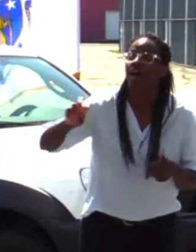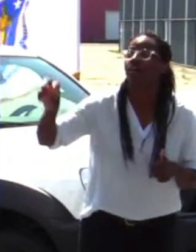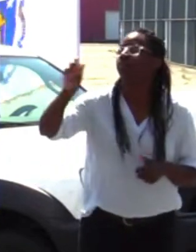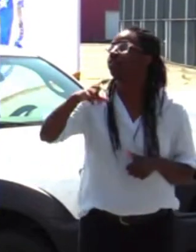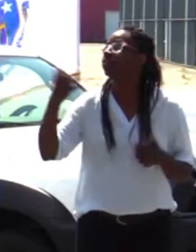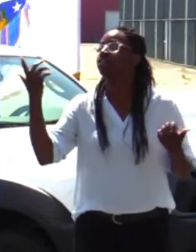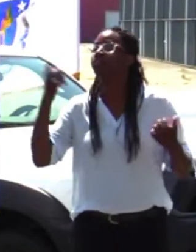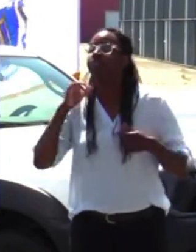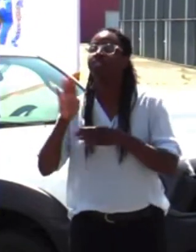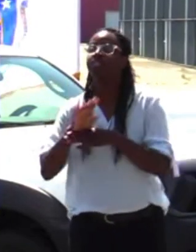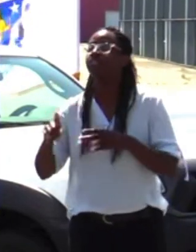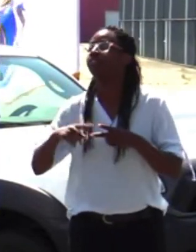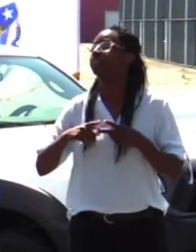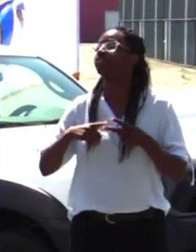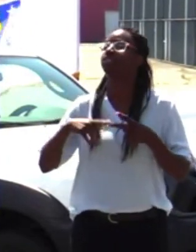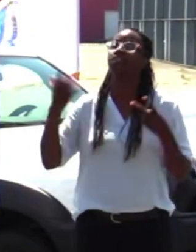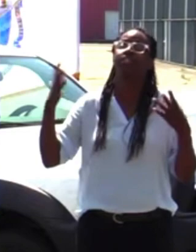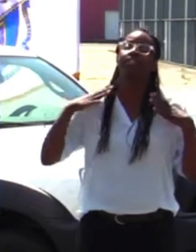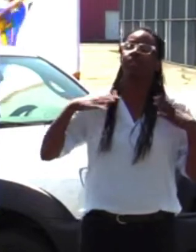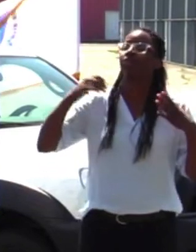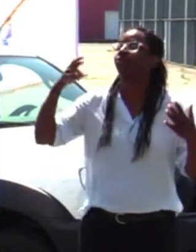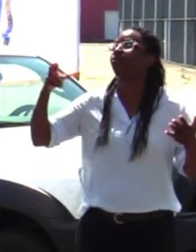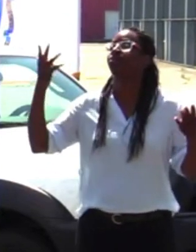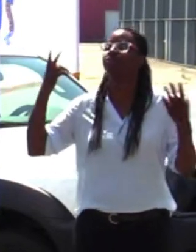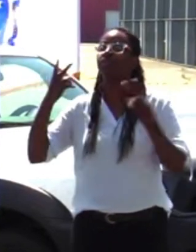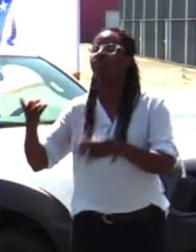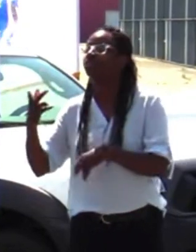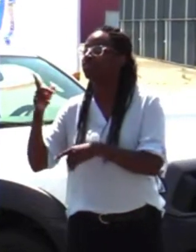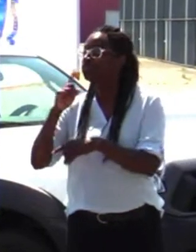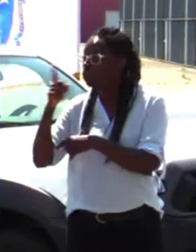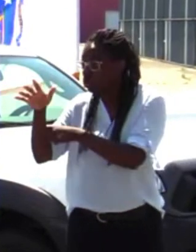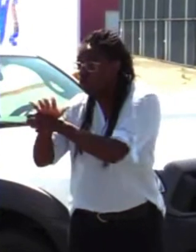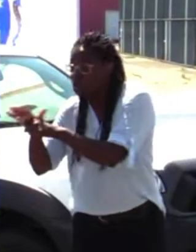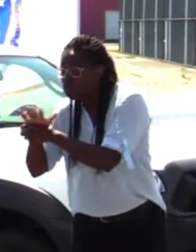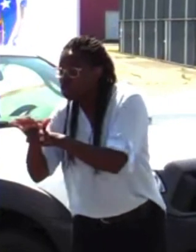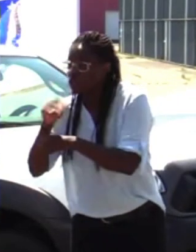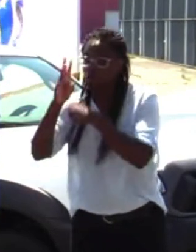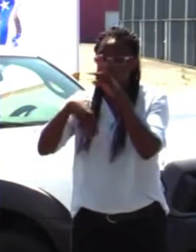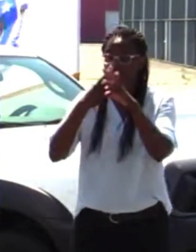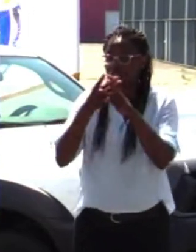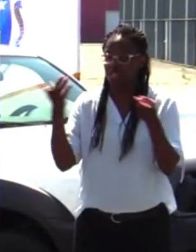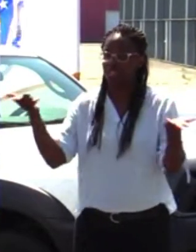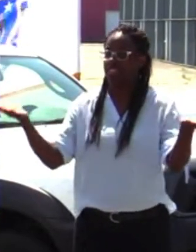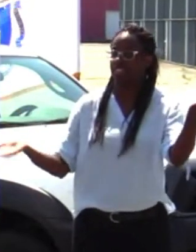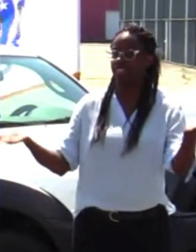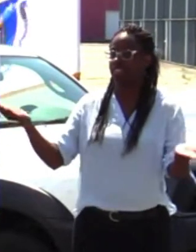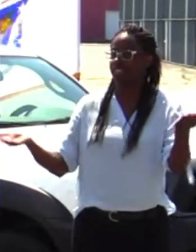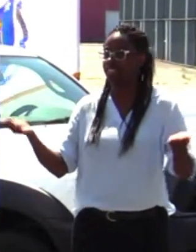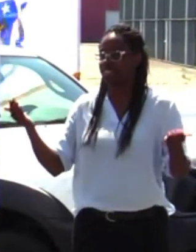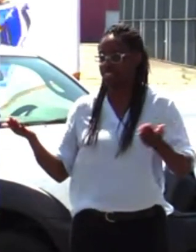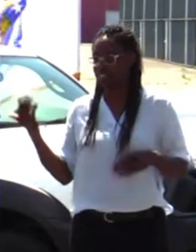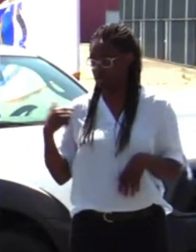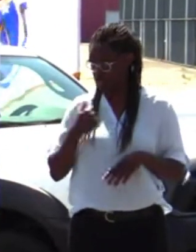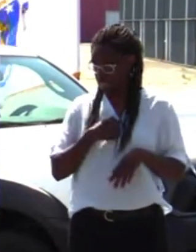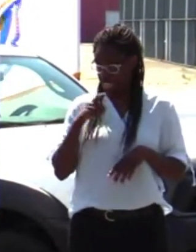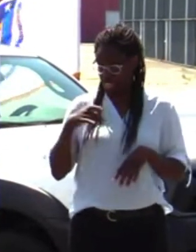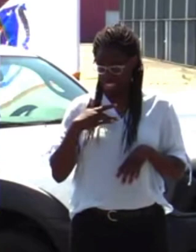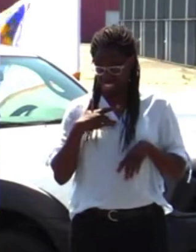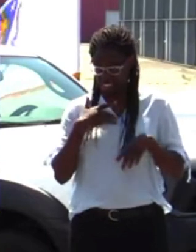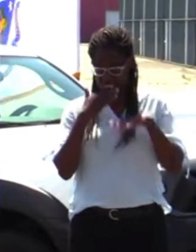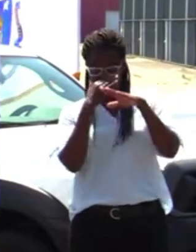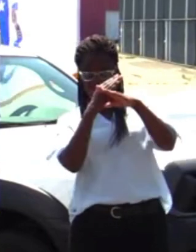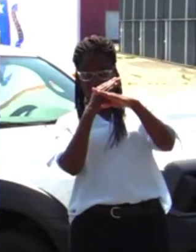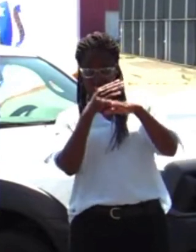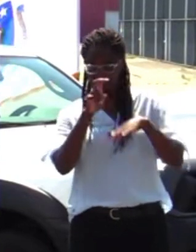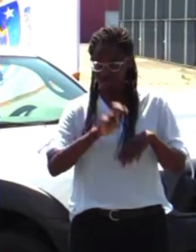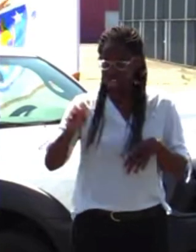at a global level, and I guess the way I think about this is people ought to make the decisions they